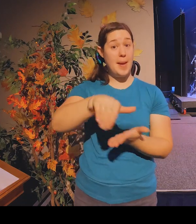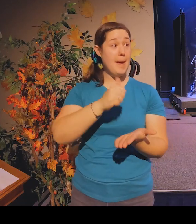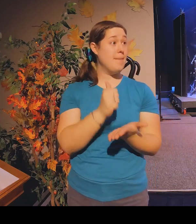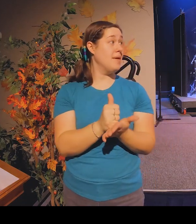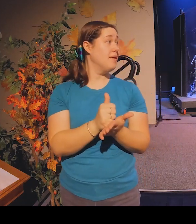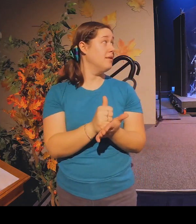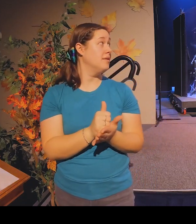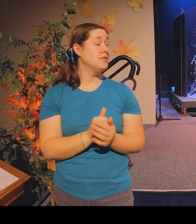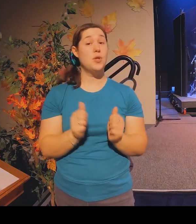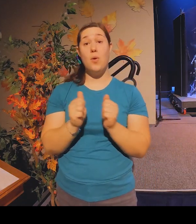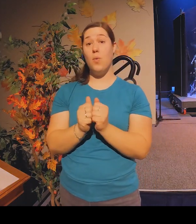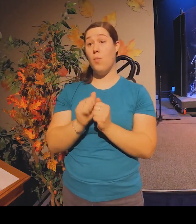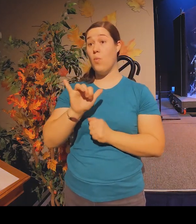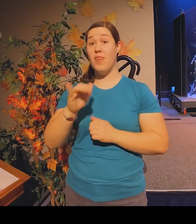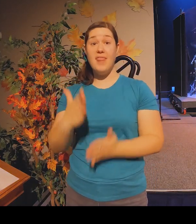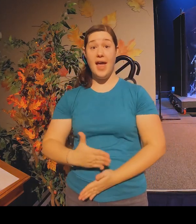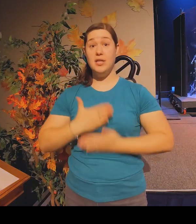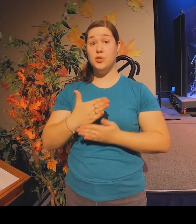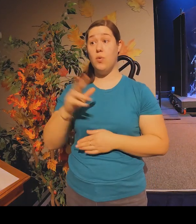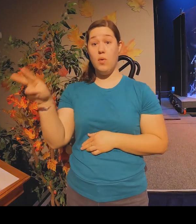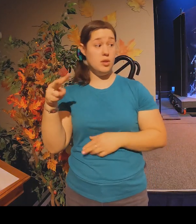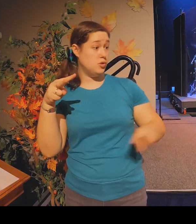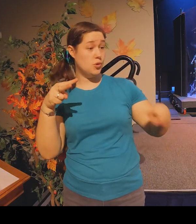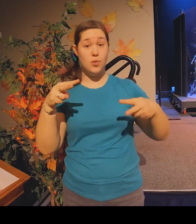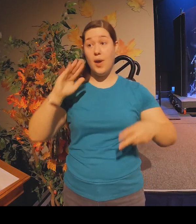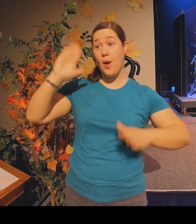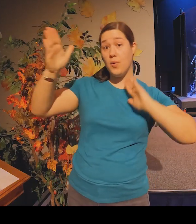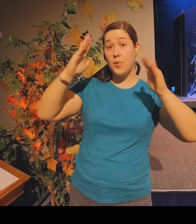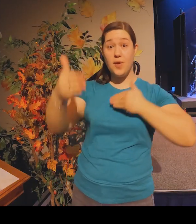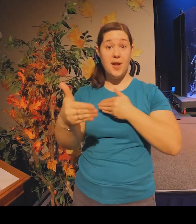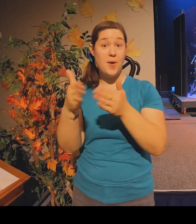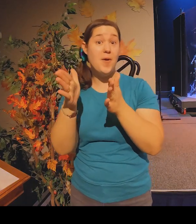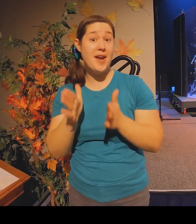Join this place. Let's turn and let's greet our neighbors this morning.